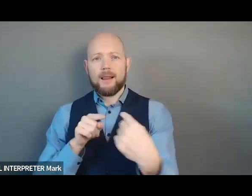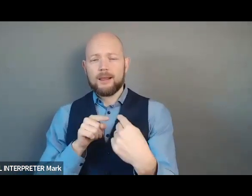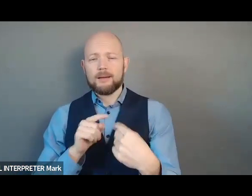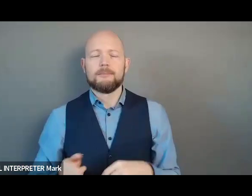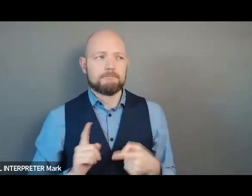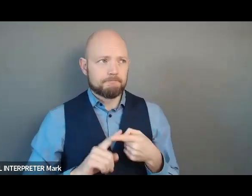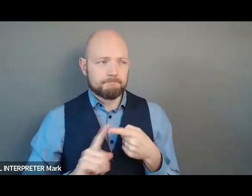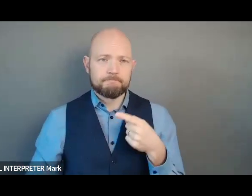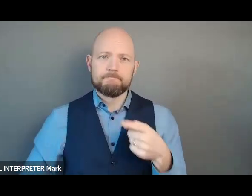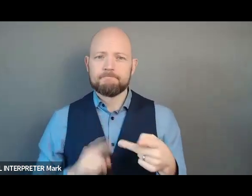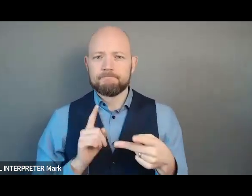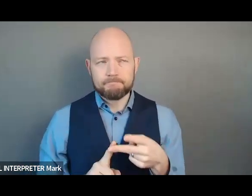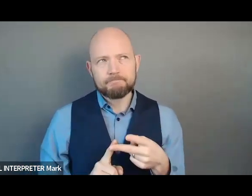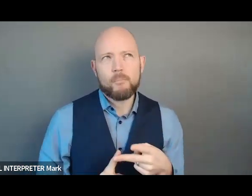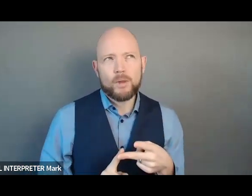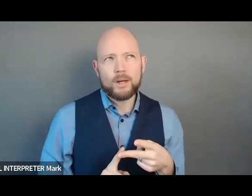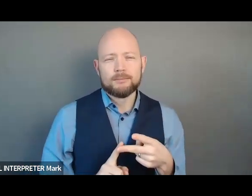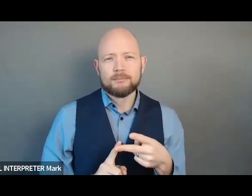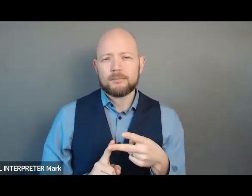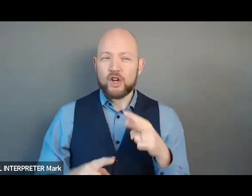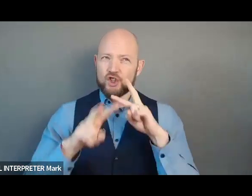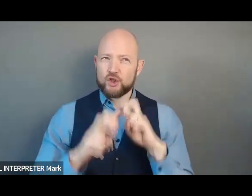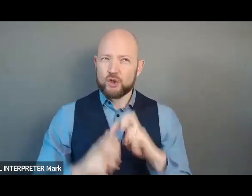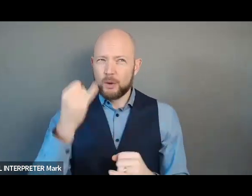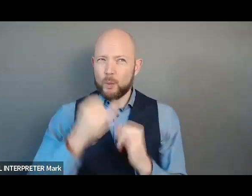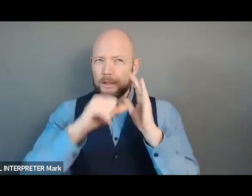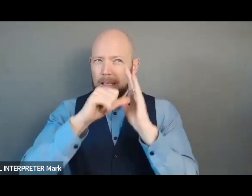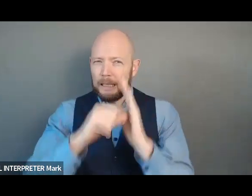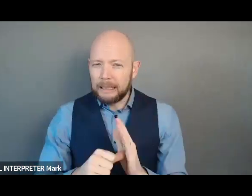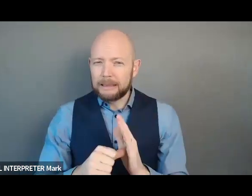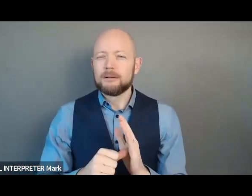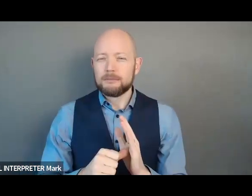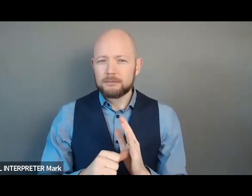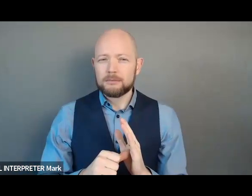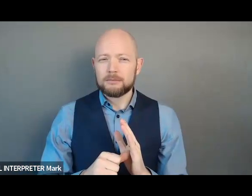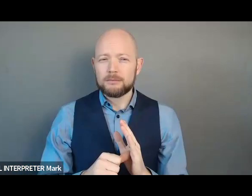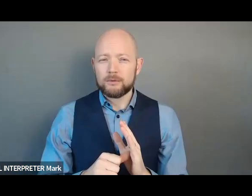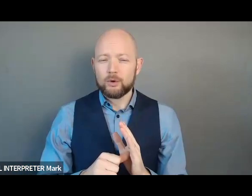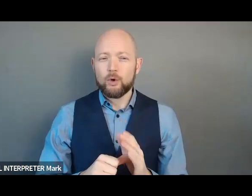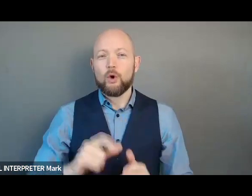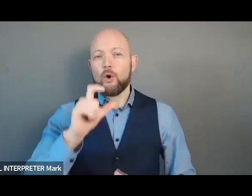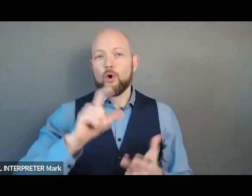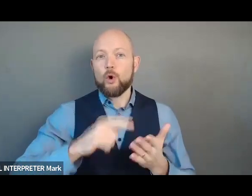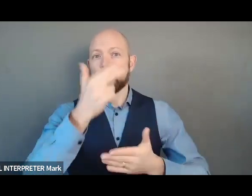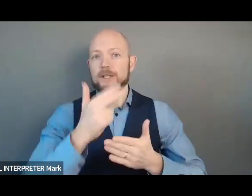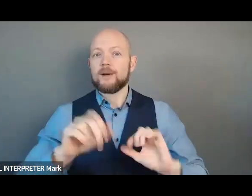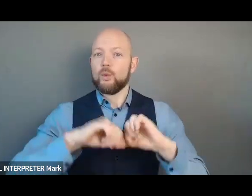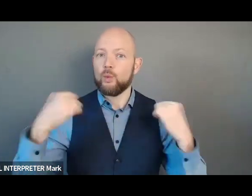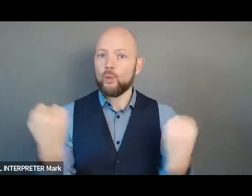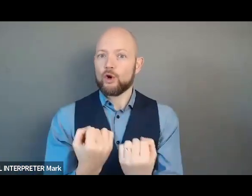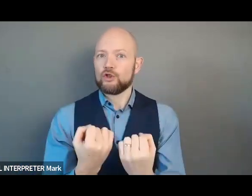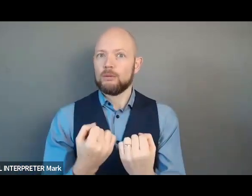second aspect to the study, which is the co-design workshops, that was also a major challenge, and we had to push, you know,